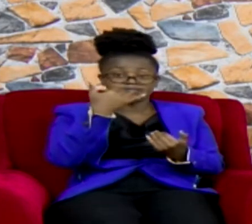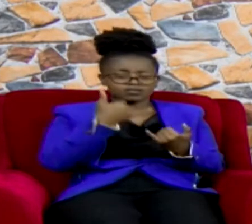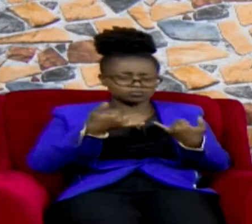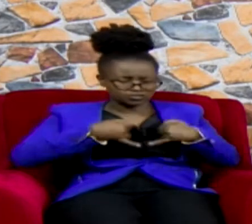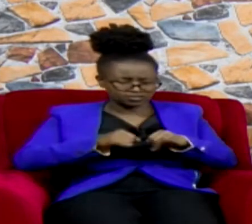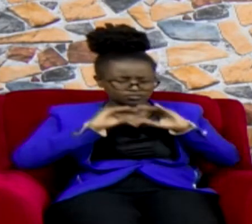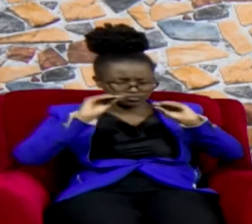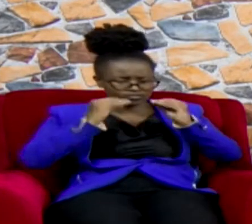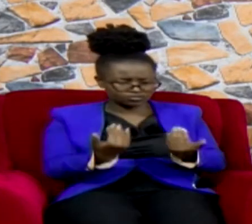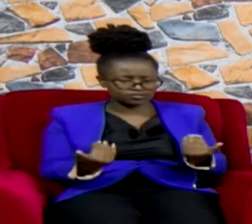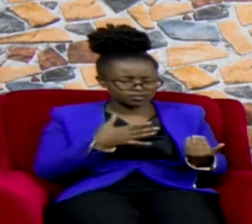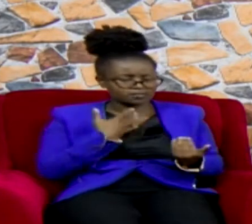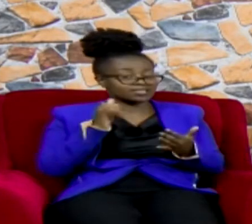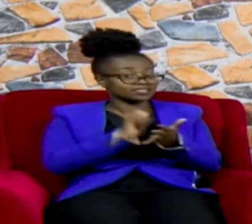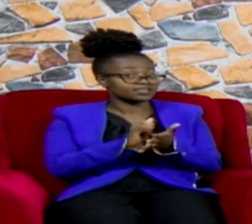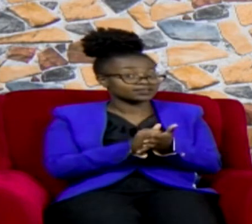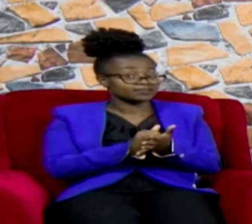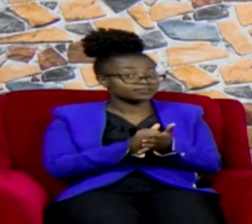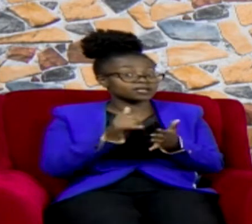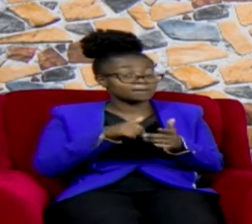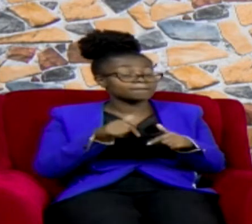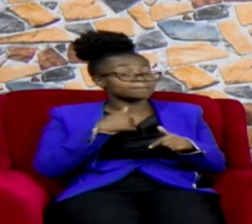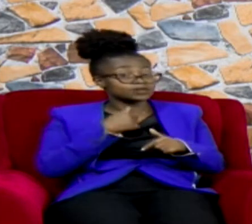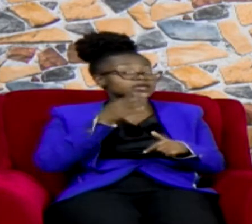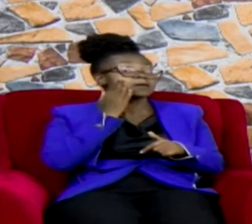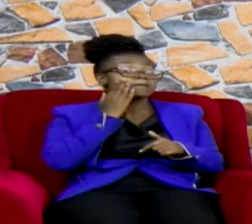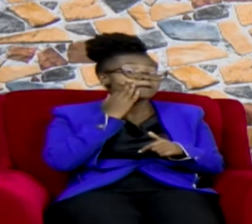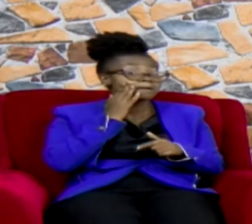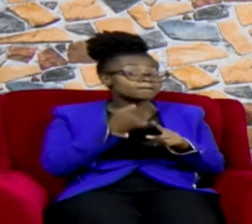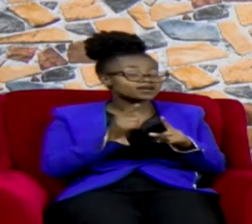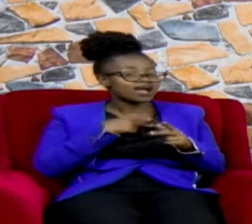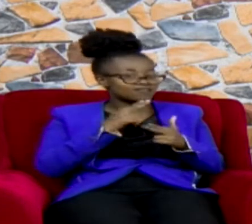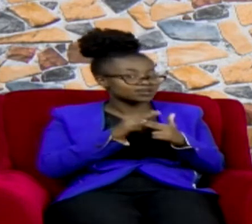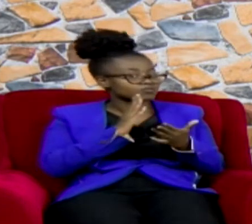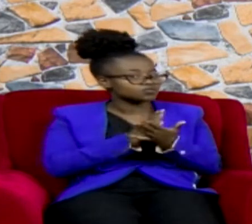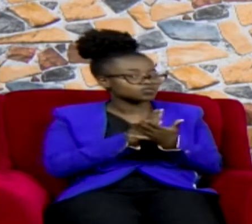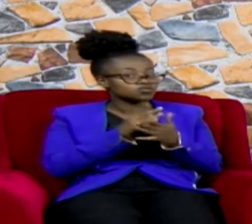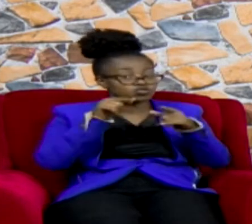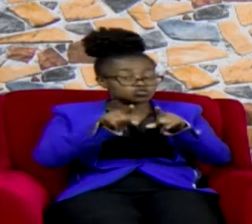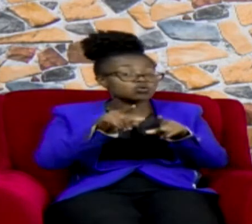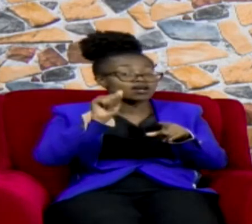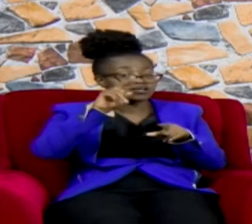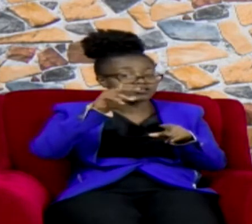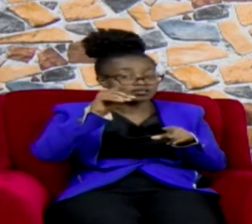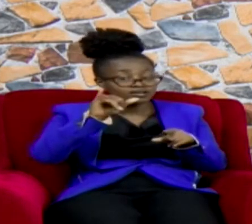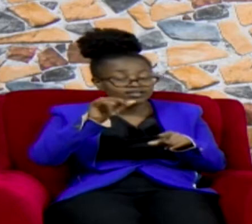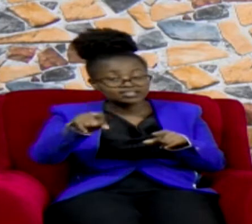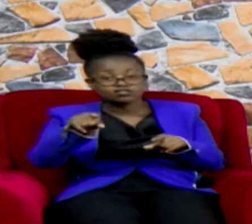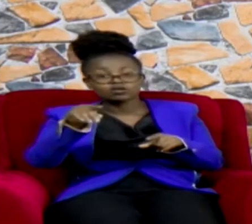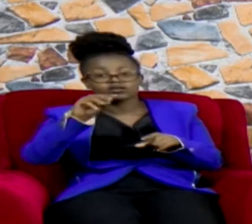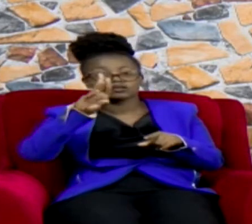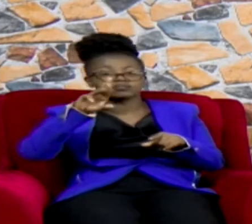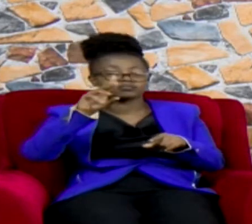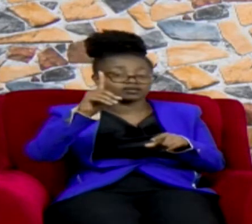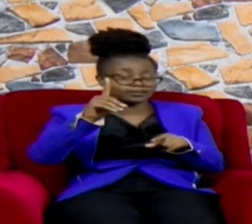trying to teach my children that I am mom, right? Yes. But then I have a name. Yes. You are Andrew. He is Bradley.